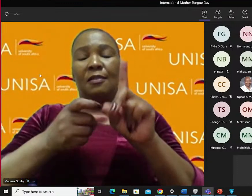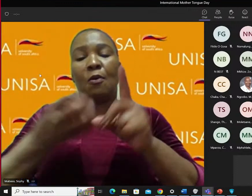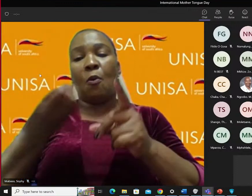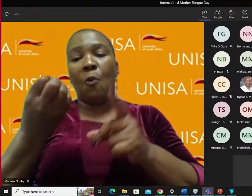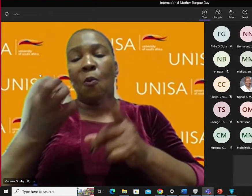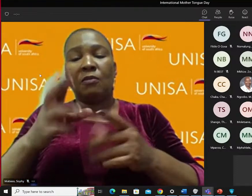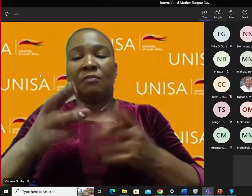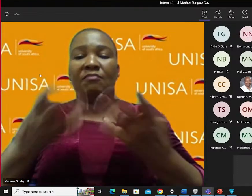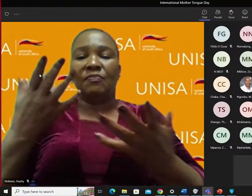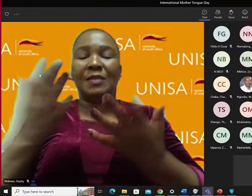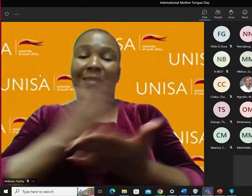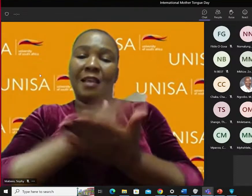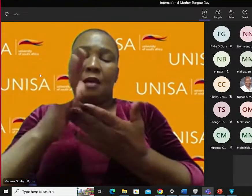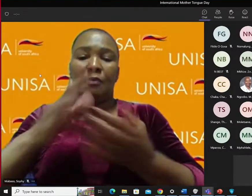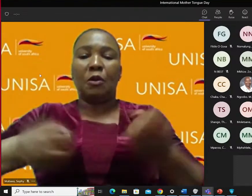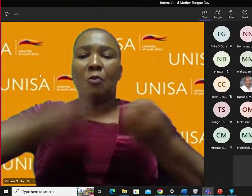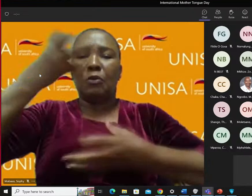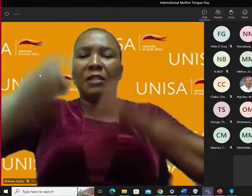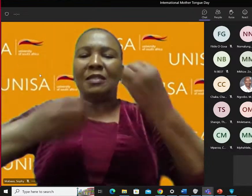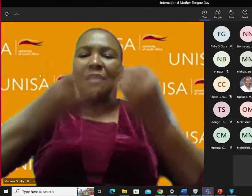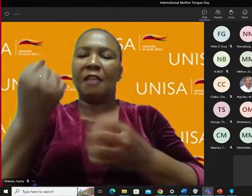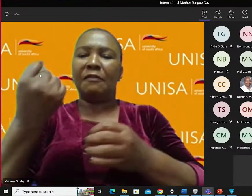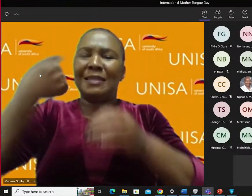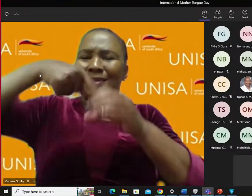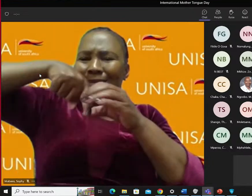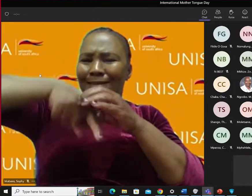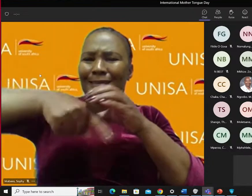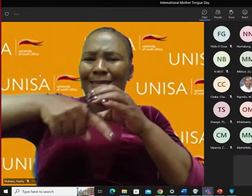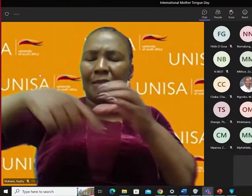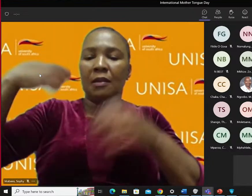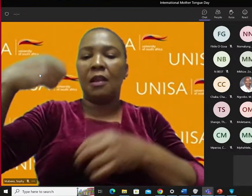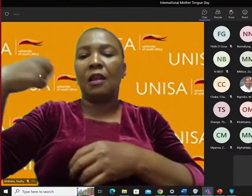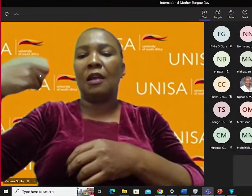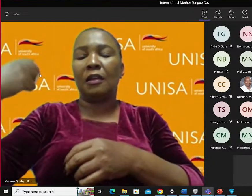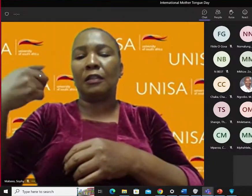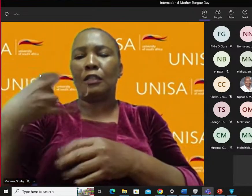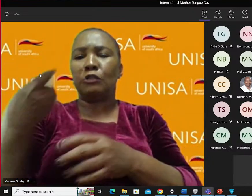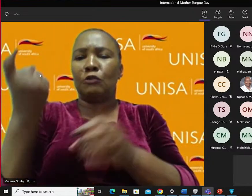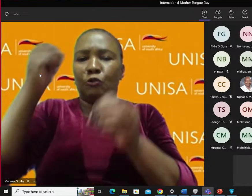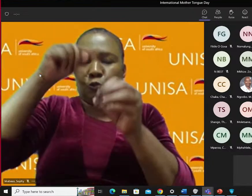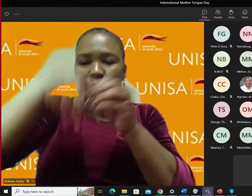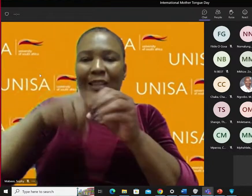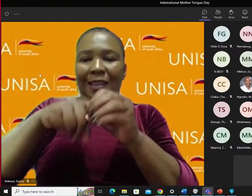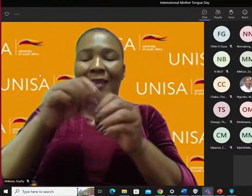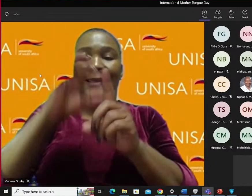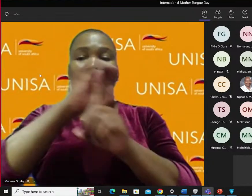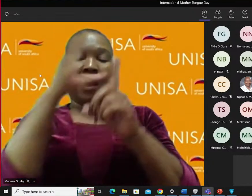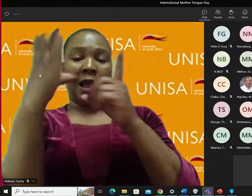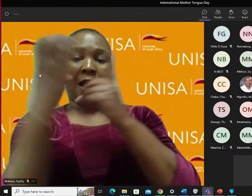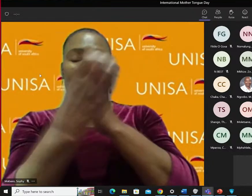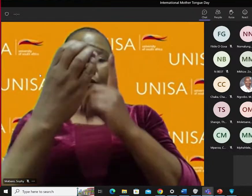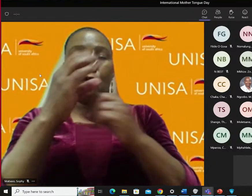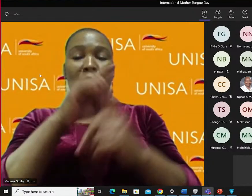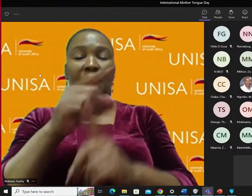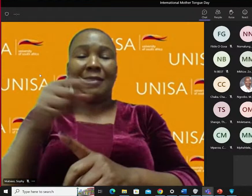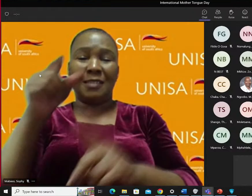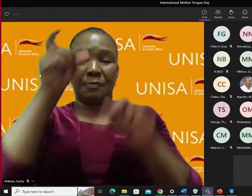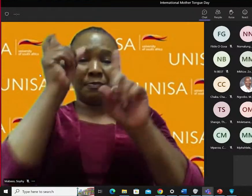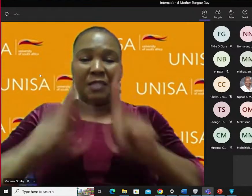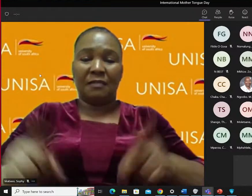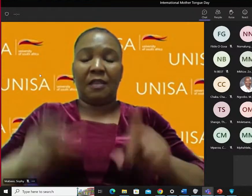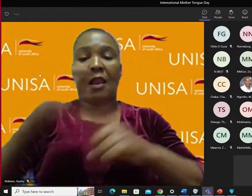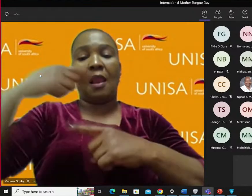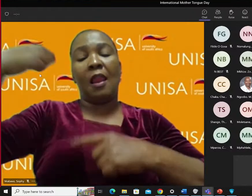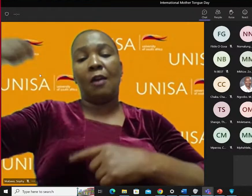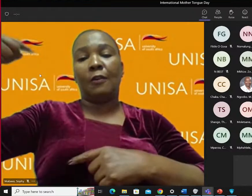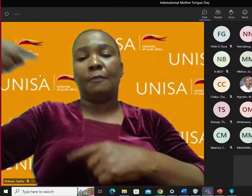the poems, there's deep language that is embedded in the culture of that specific language.